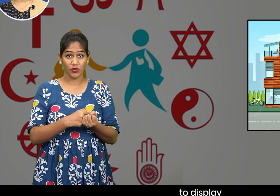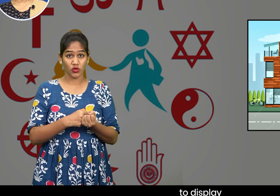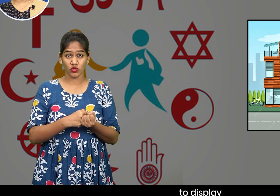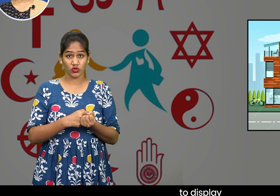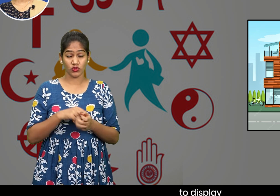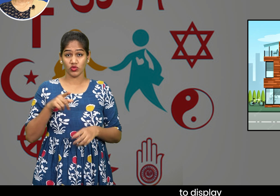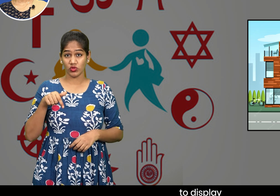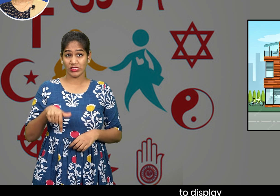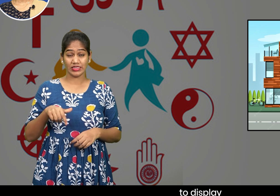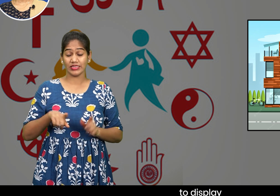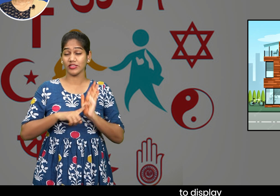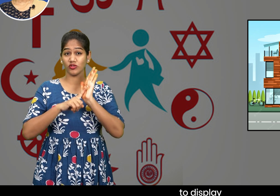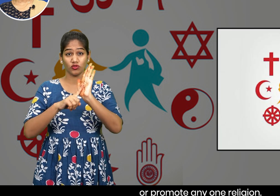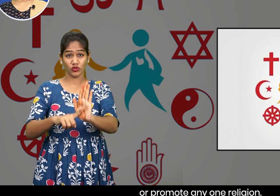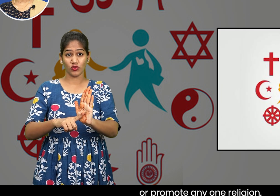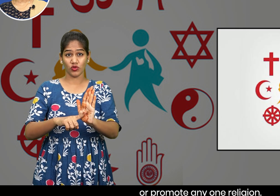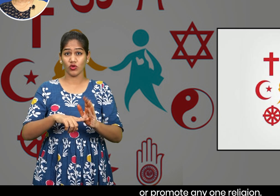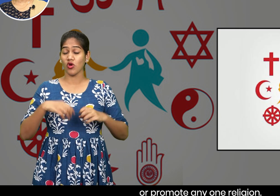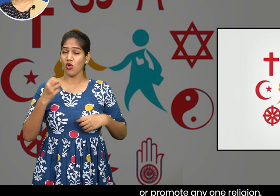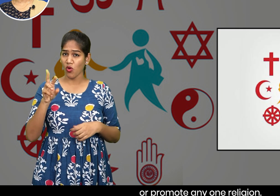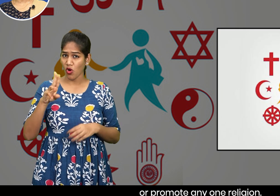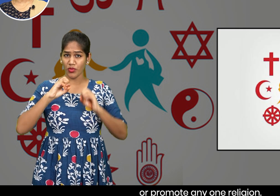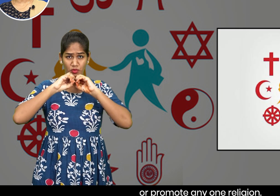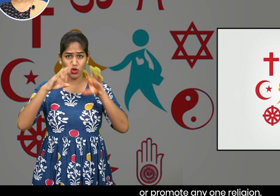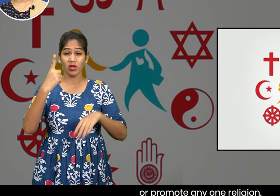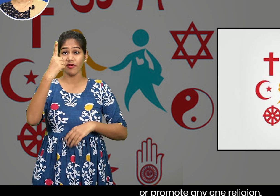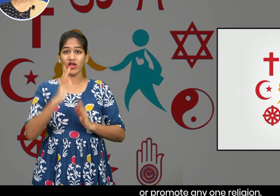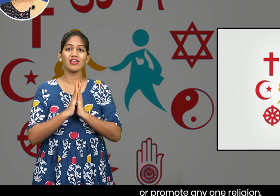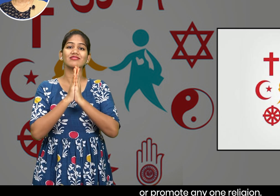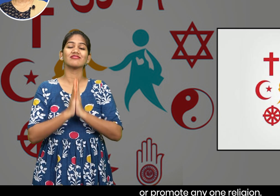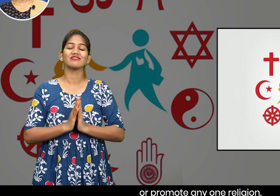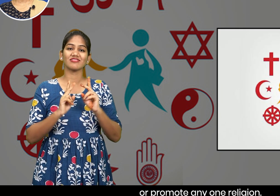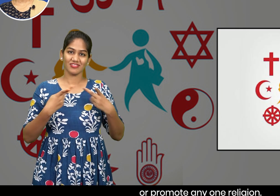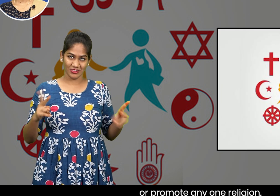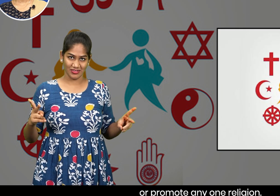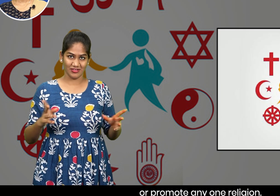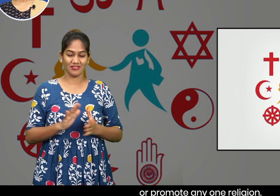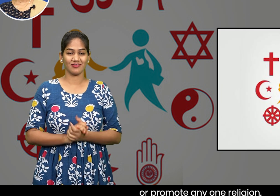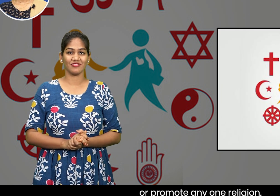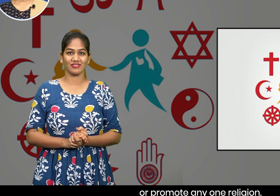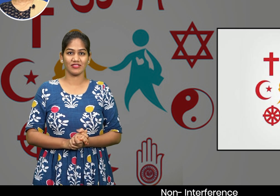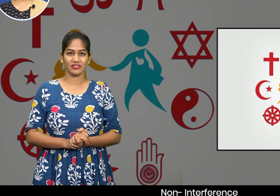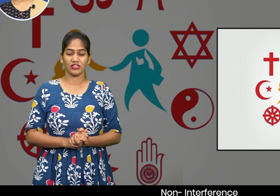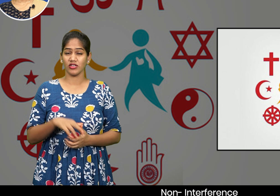to display or promote any one religion.